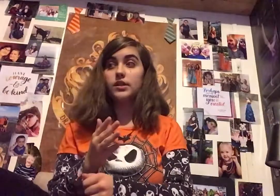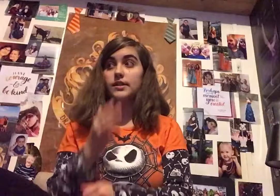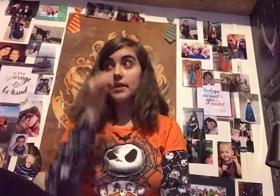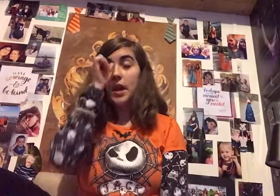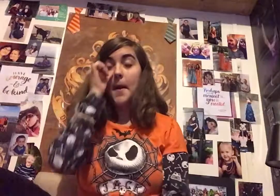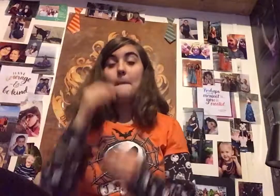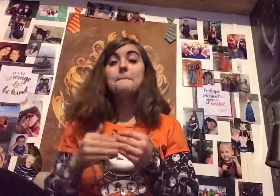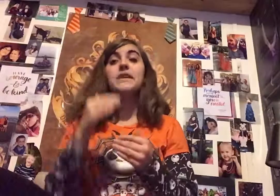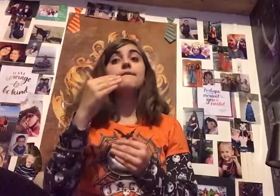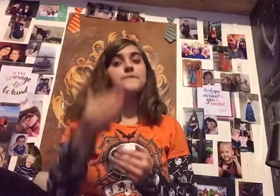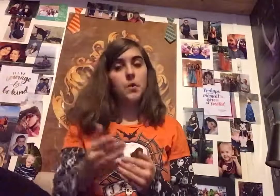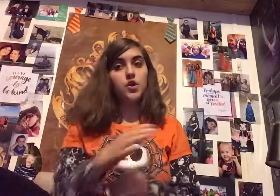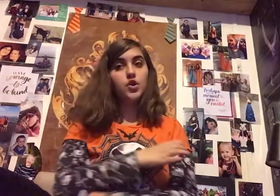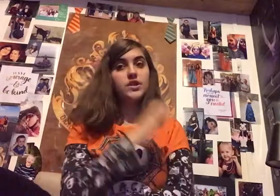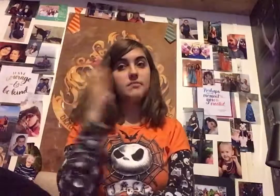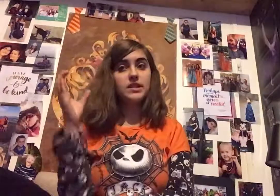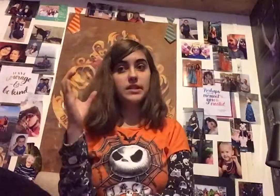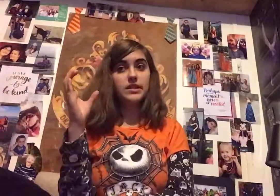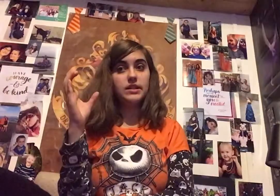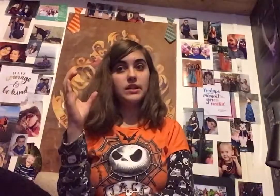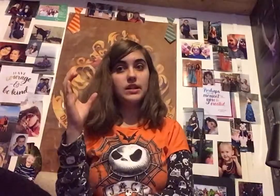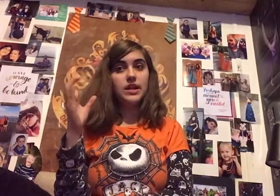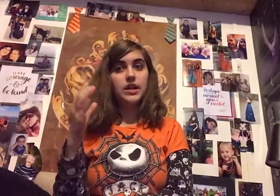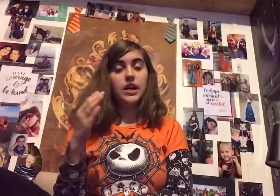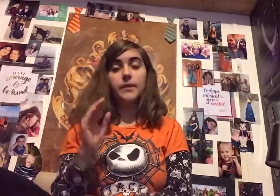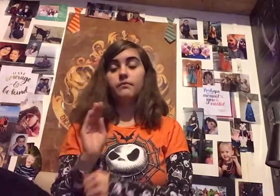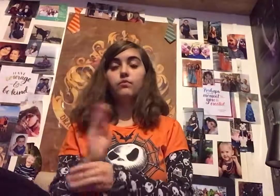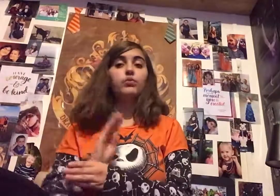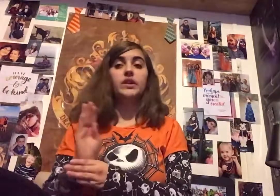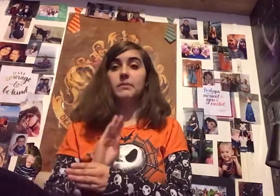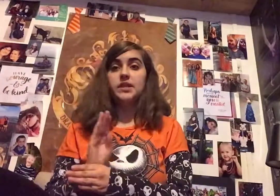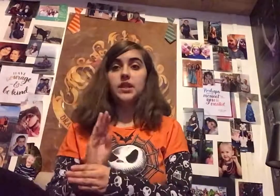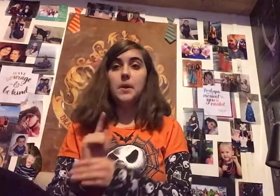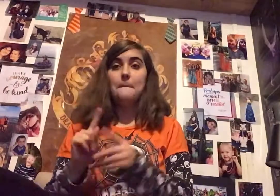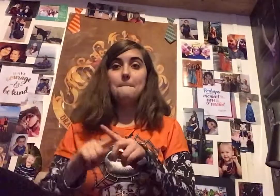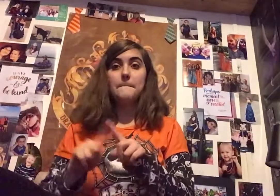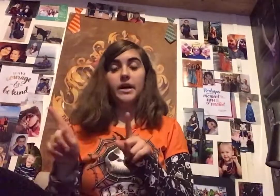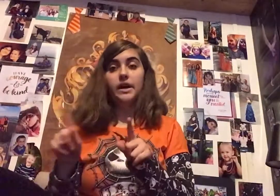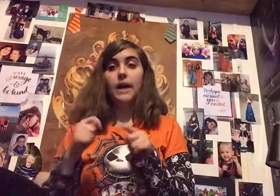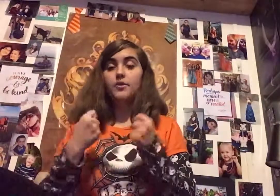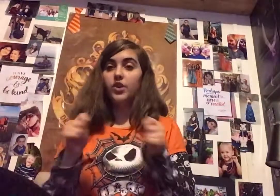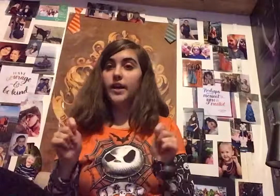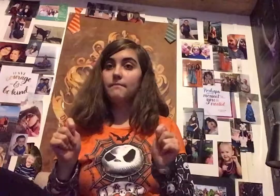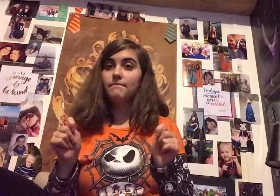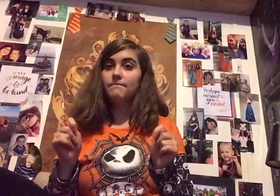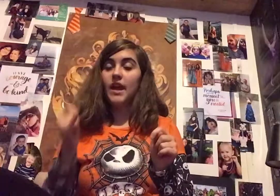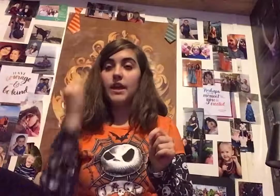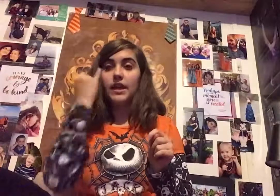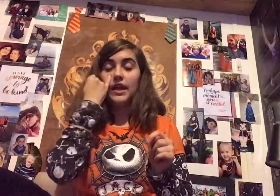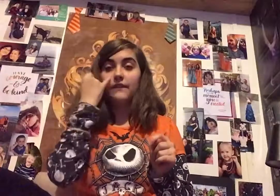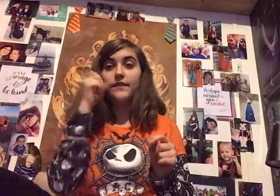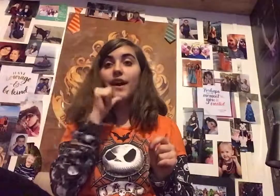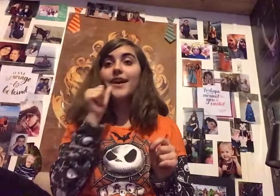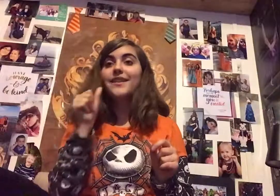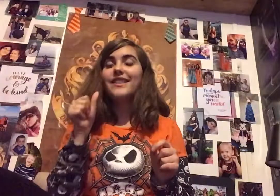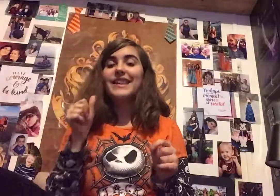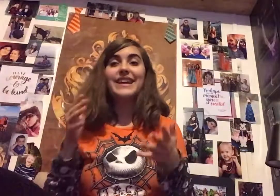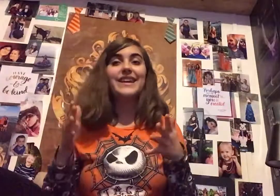songs before Christmas. I'm really busy, but I'm gonna try. If not,